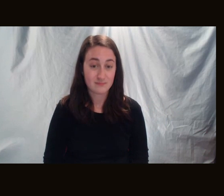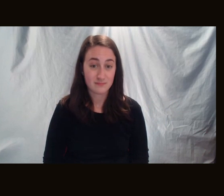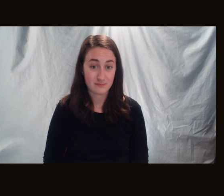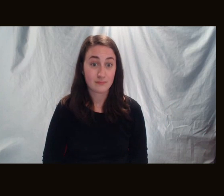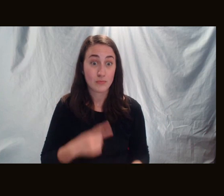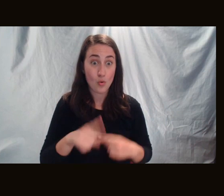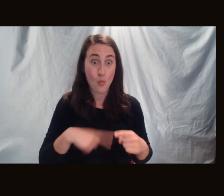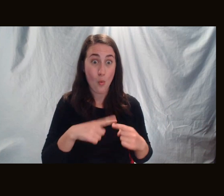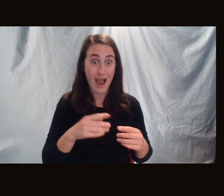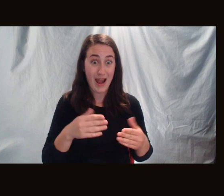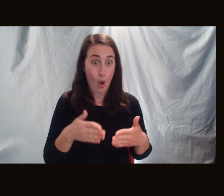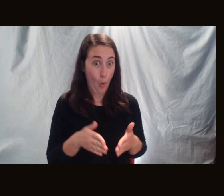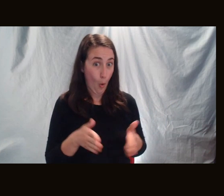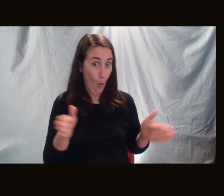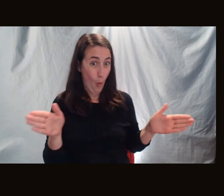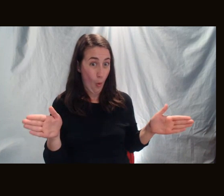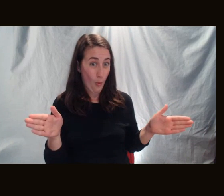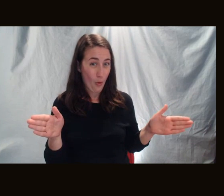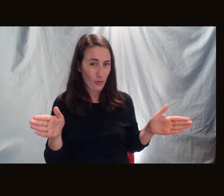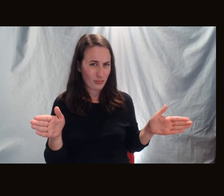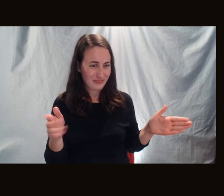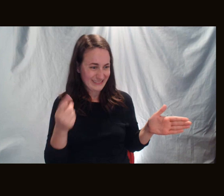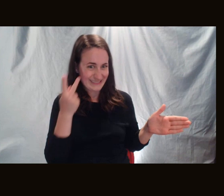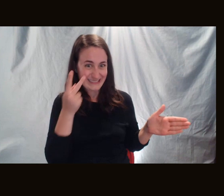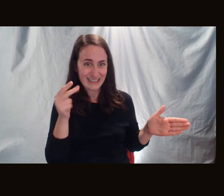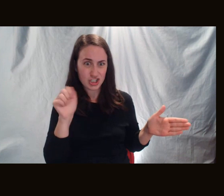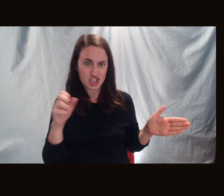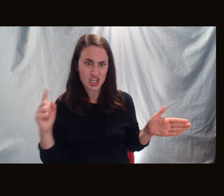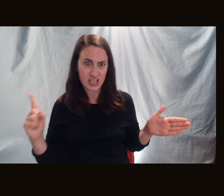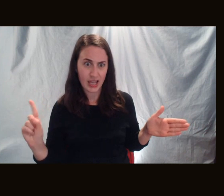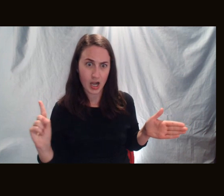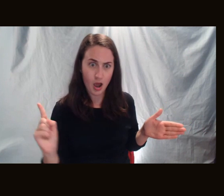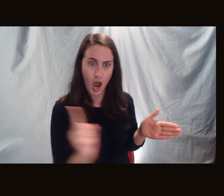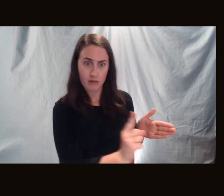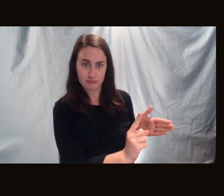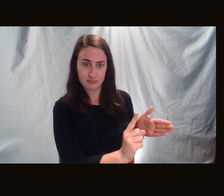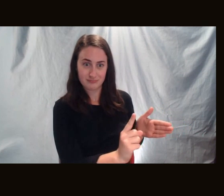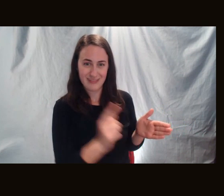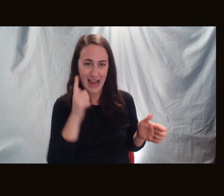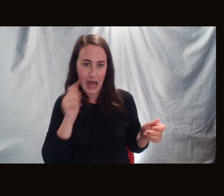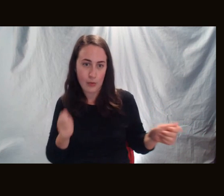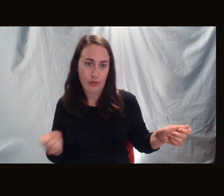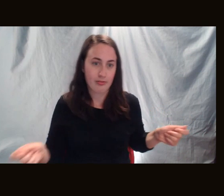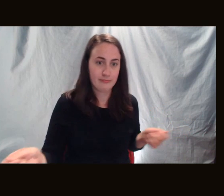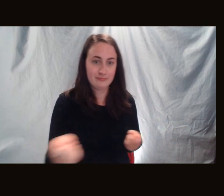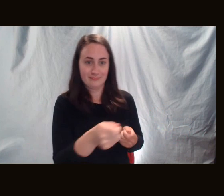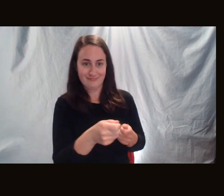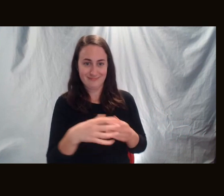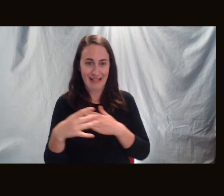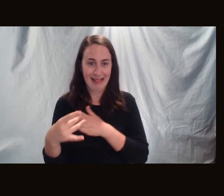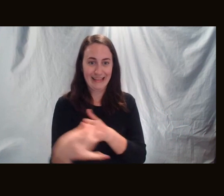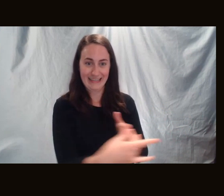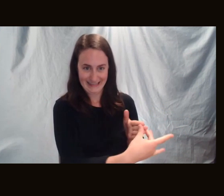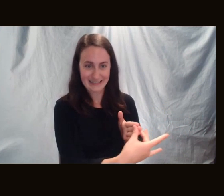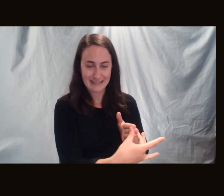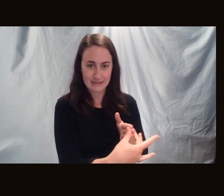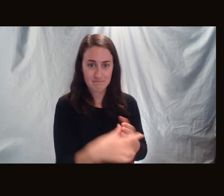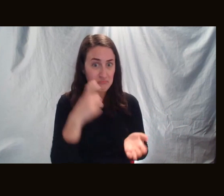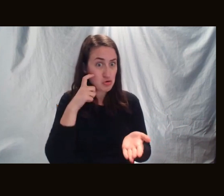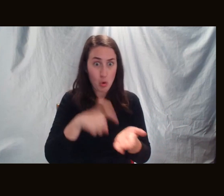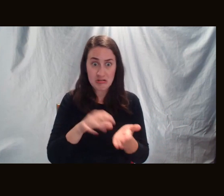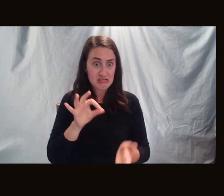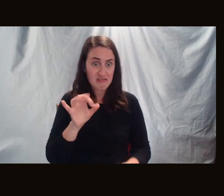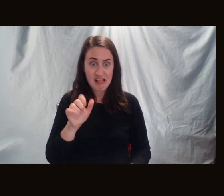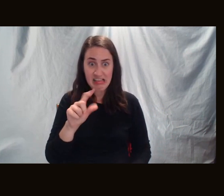I open up, I'm creating this path for her to go across and then eventually lead her in that direction. Notice how Felicita hasn't done